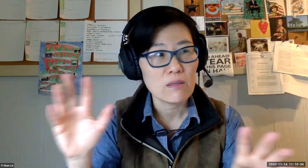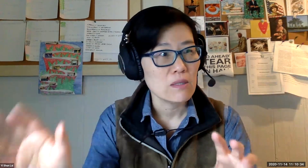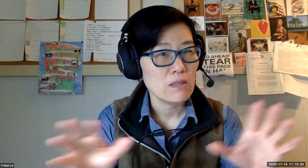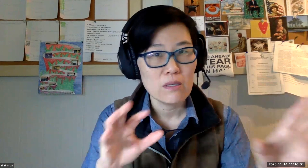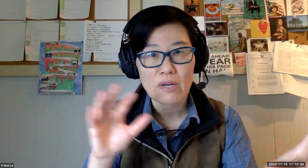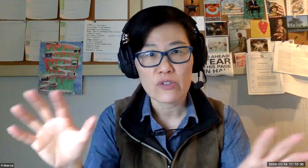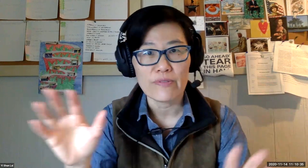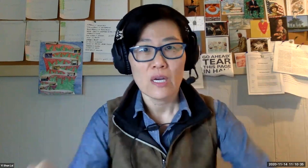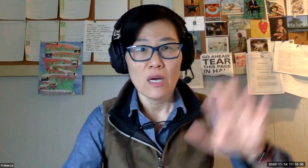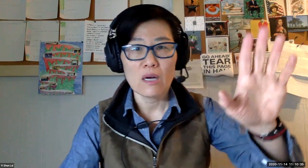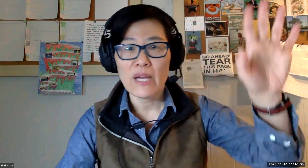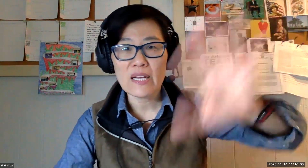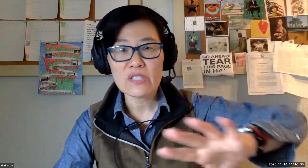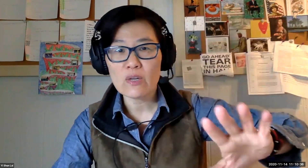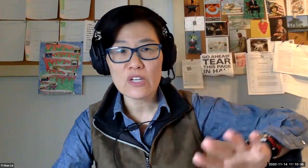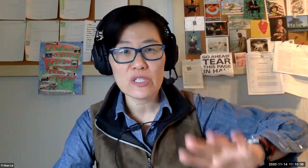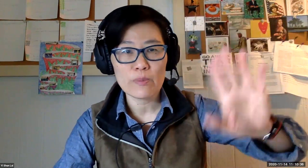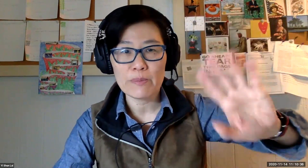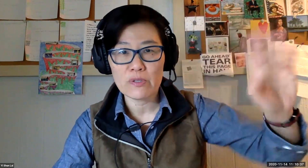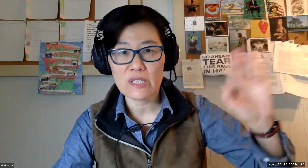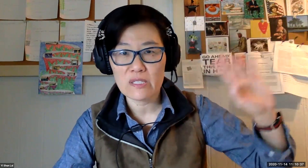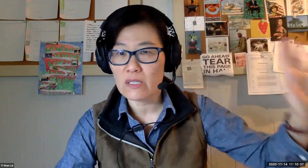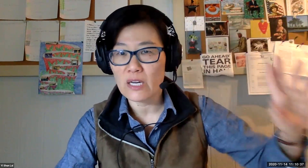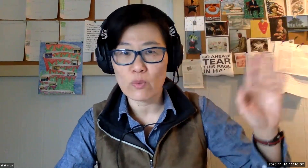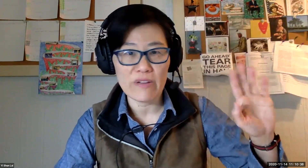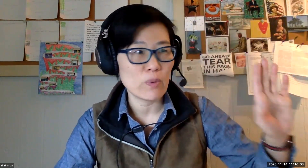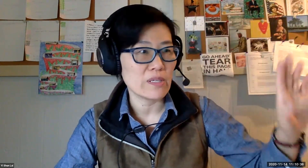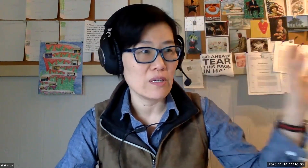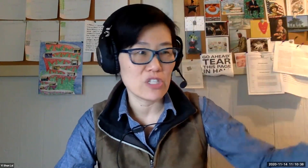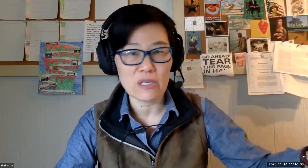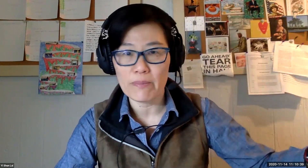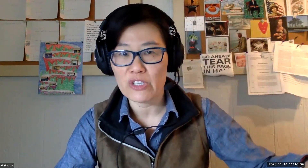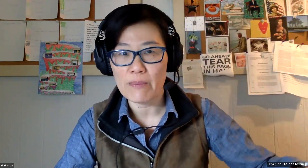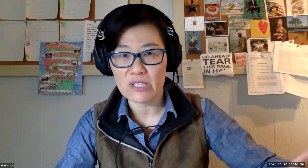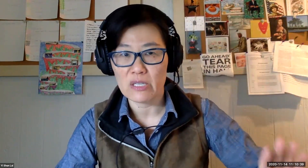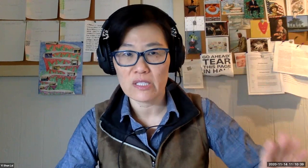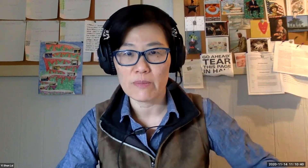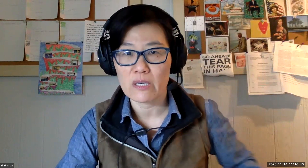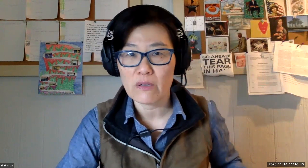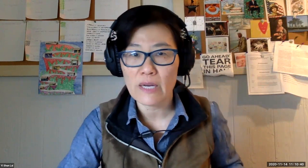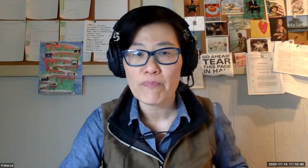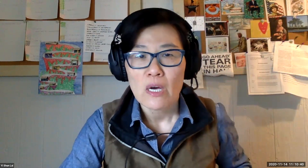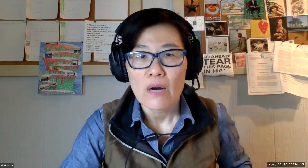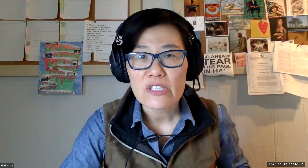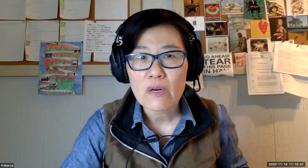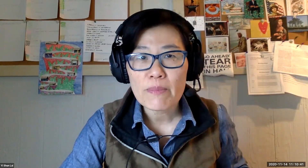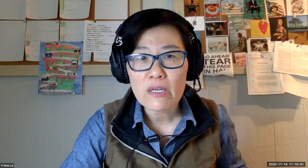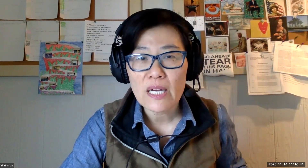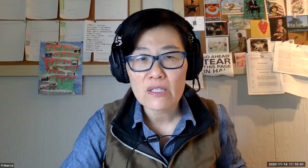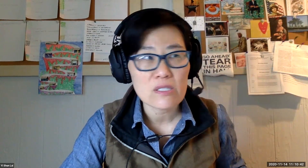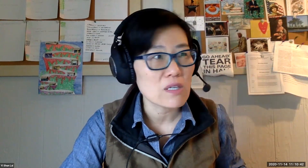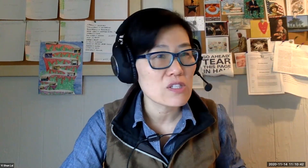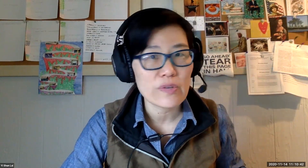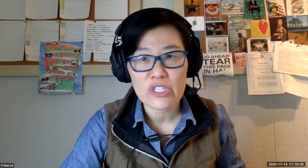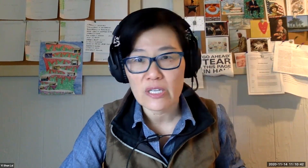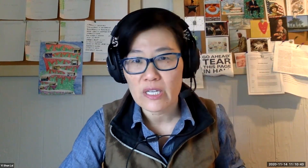Yeah? Okay, terrific. Any outstanding questions or people who didn't get to nod or wave quickly enough, just dump them in the chat box and I'll get to them later on, okay? All right, so I'm gonna go